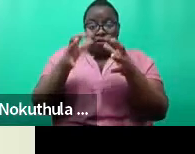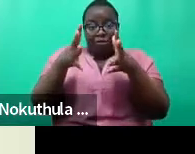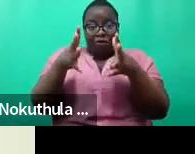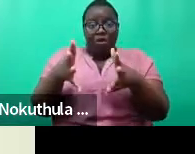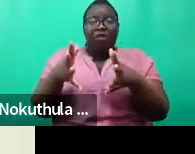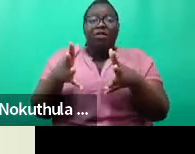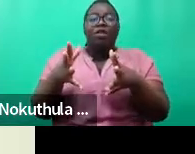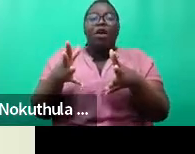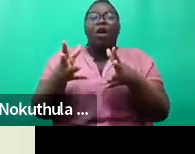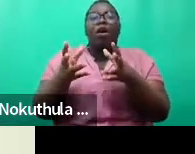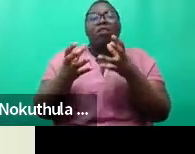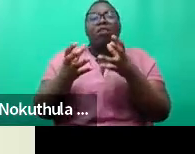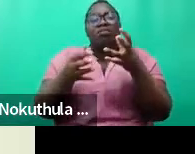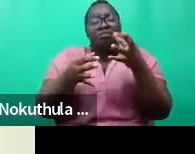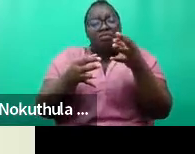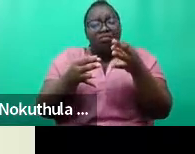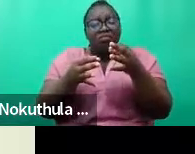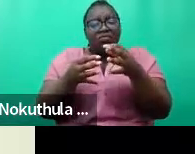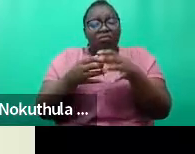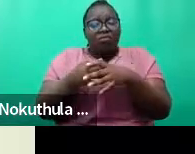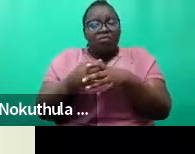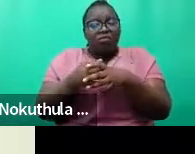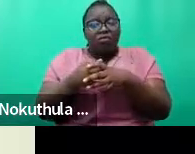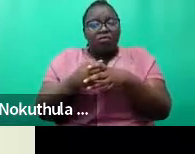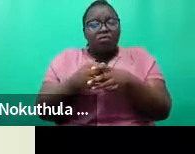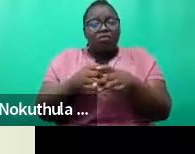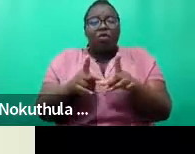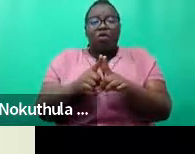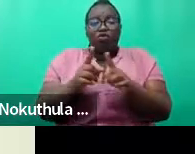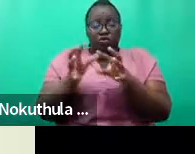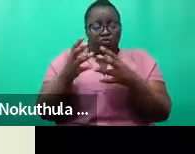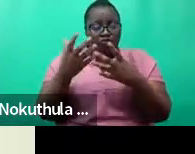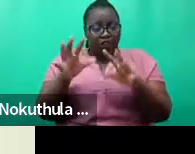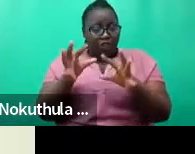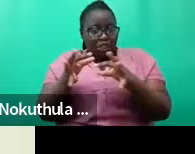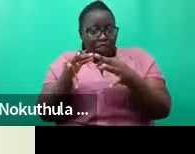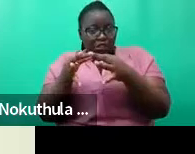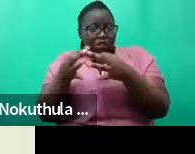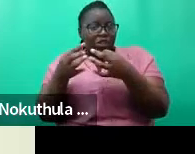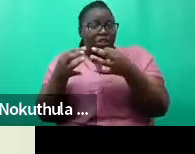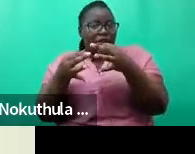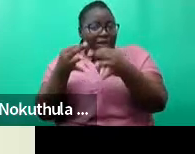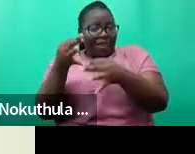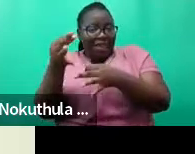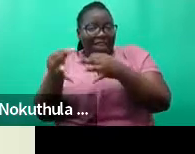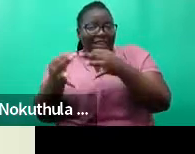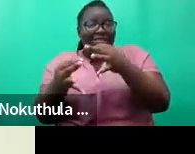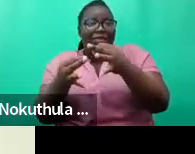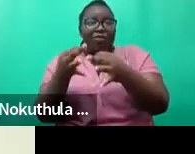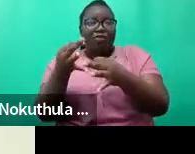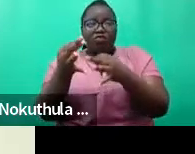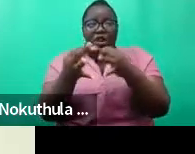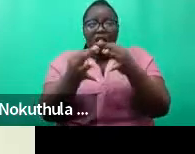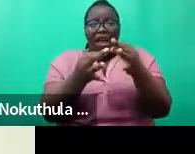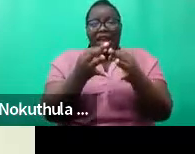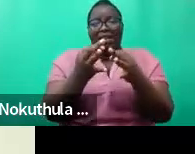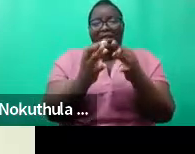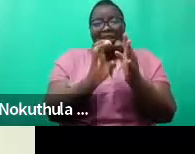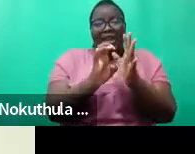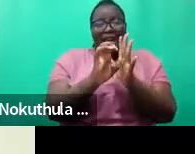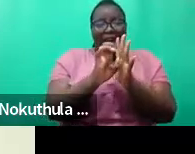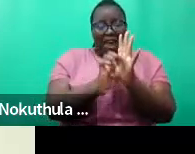through, was also that we explained the ethical considerations for the sign